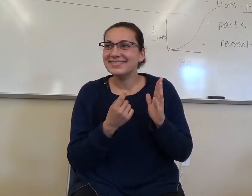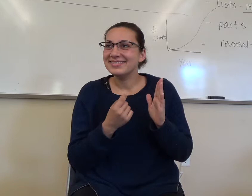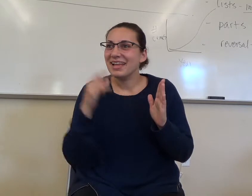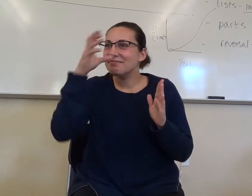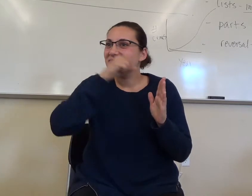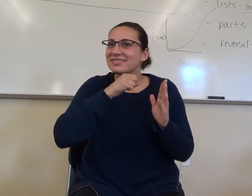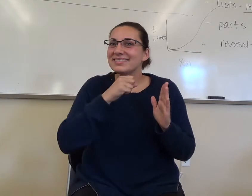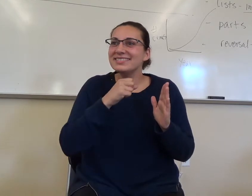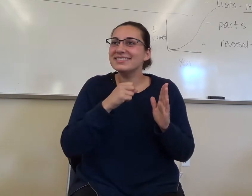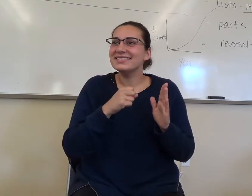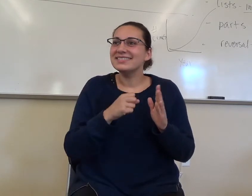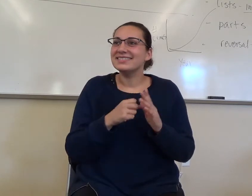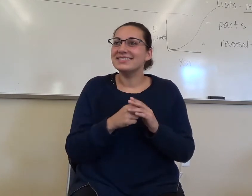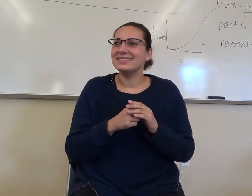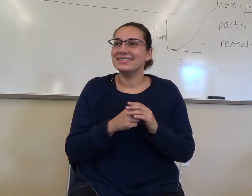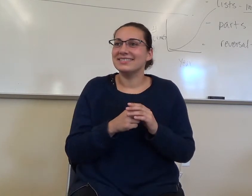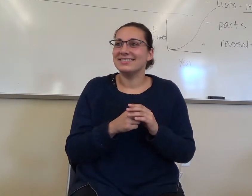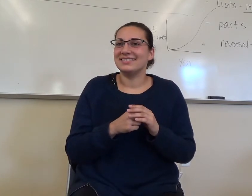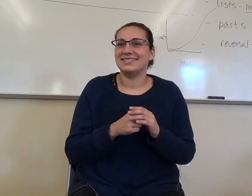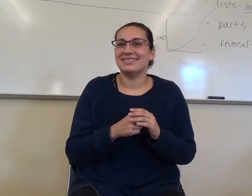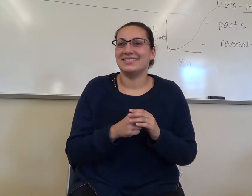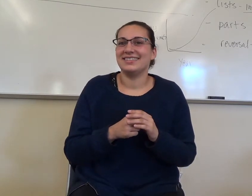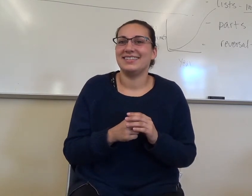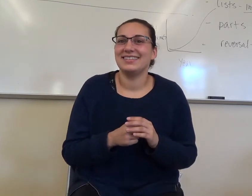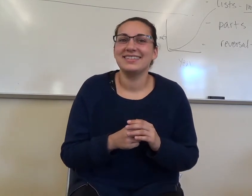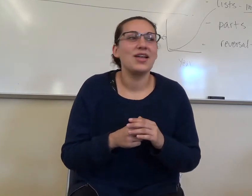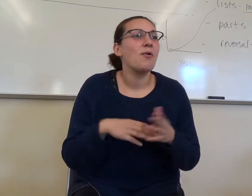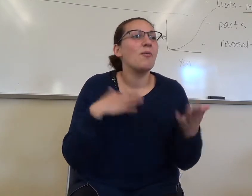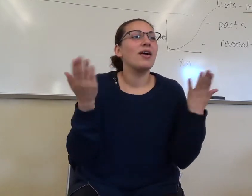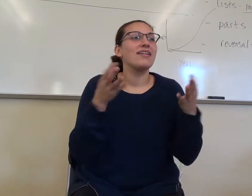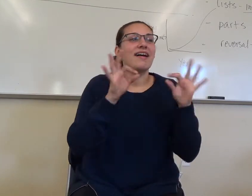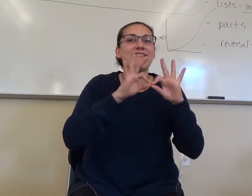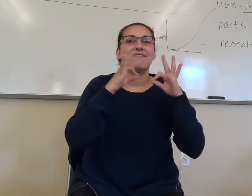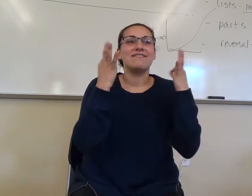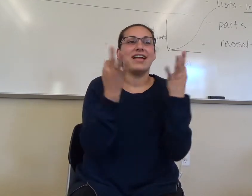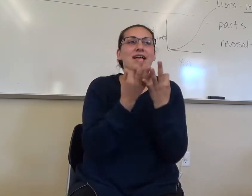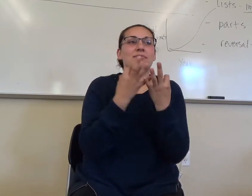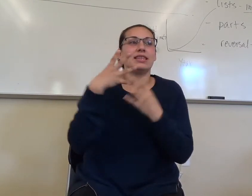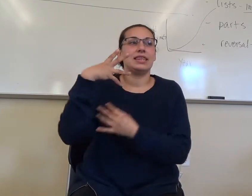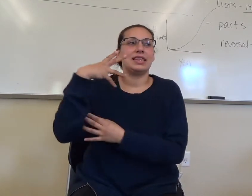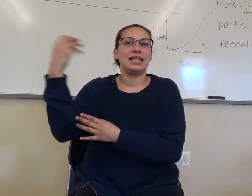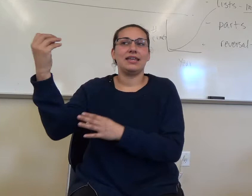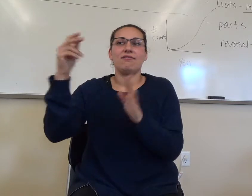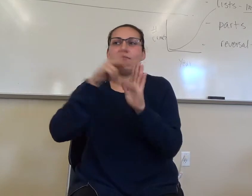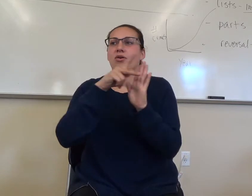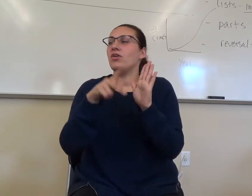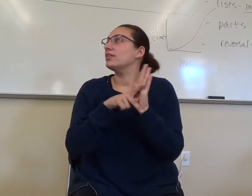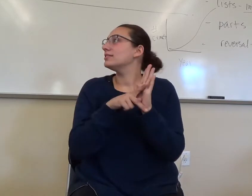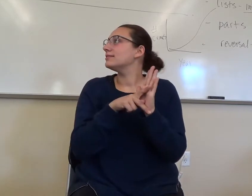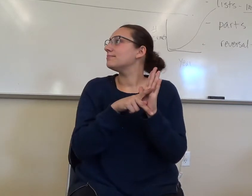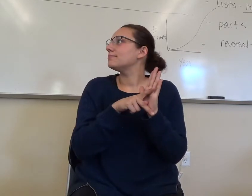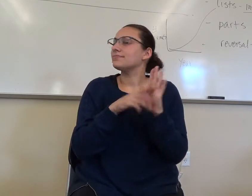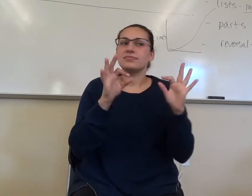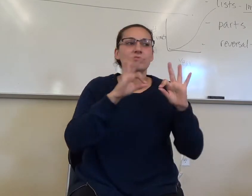here. What is family leave policy? What is